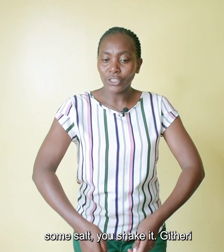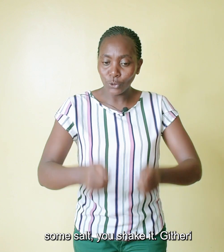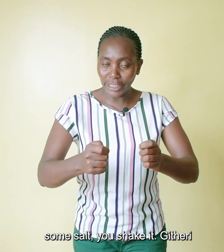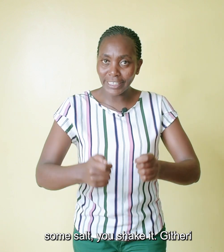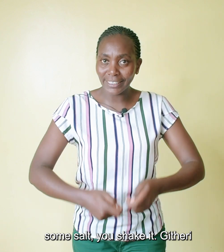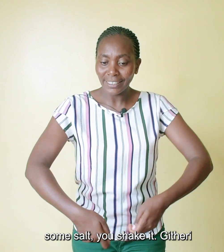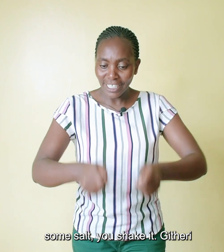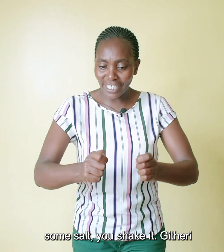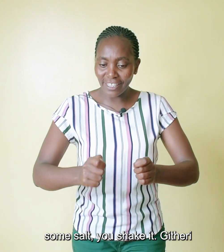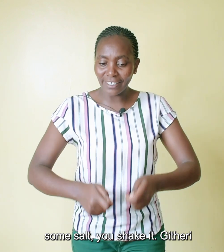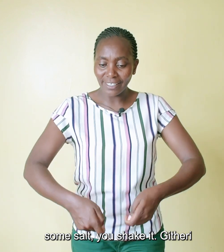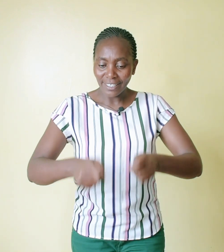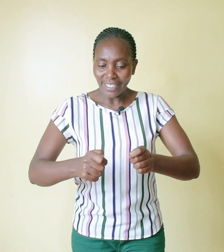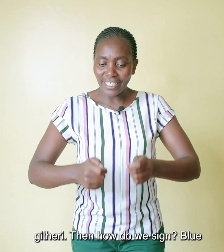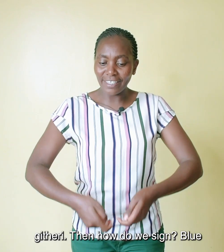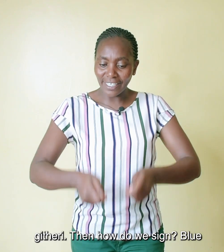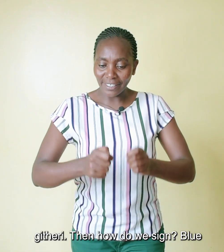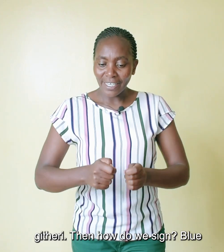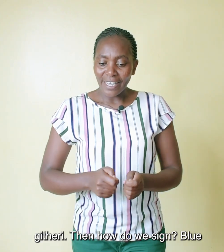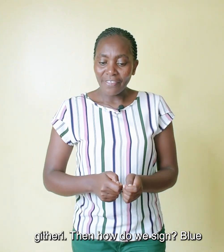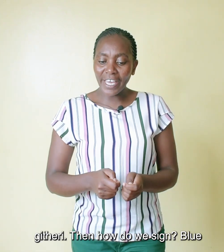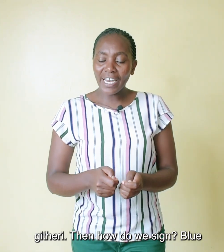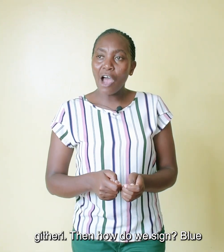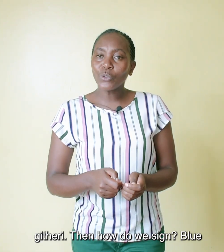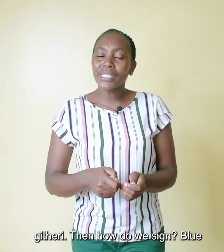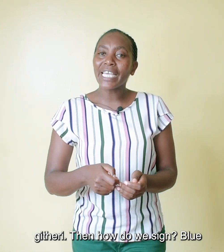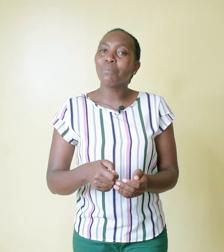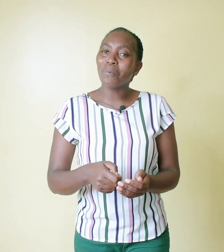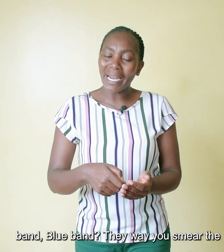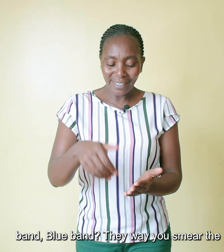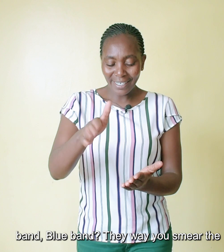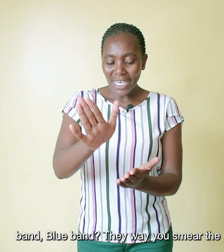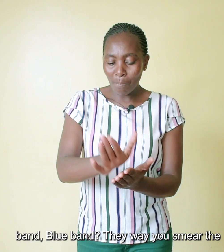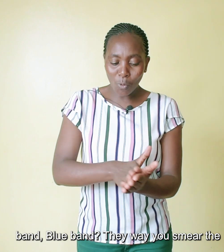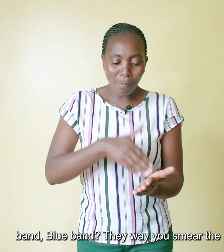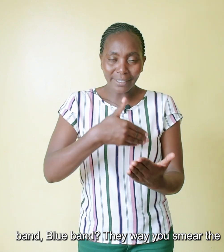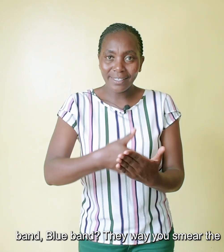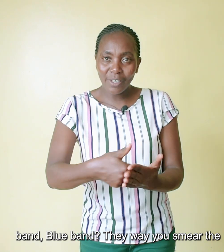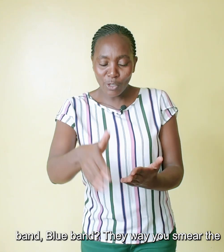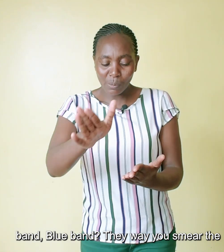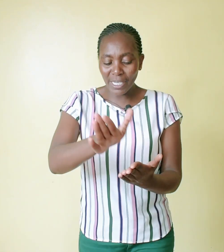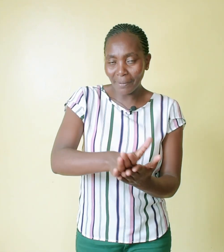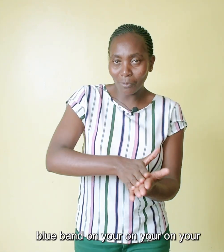you shake it. Githeri. Githeri. Then how do we sign blue band? Blue band. The way you smear the blue